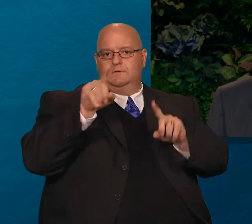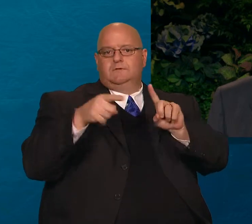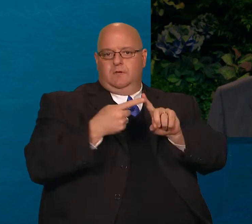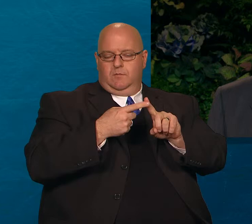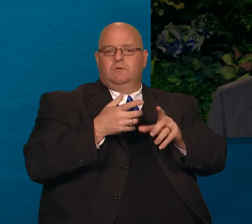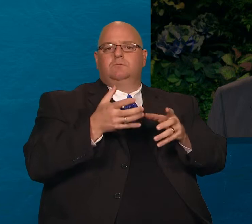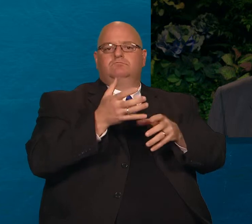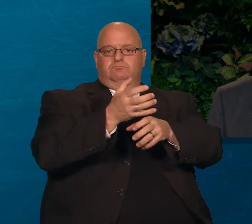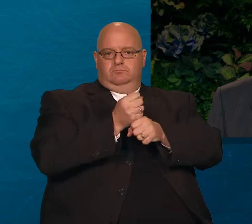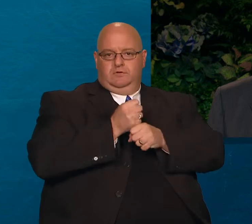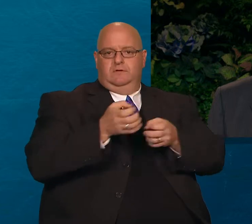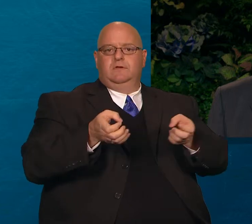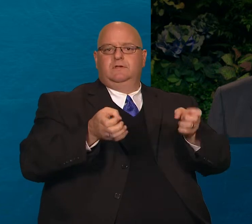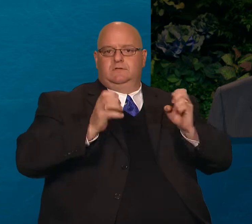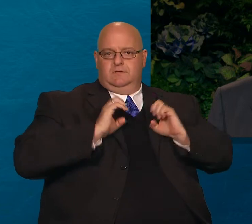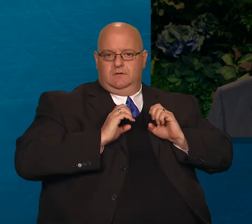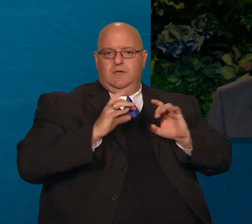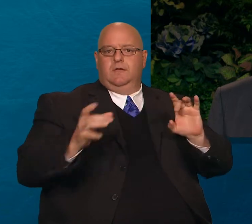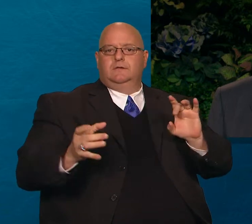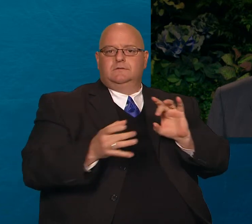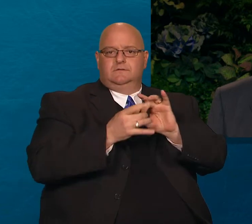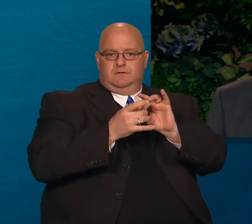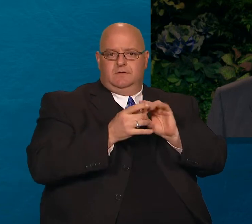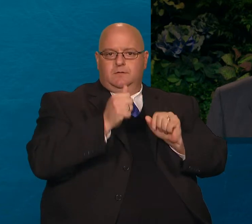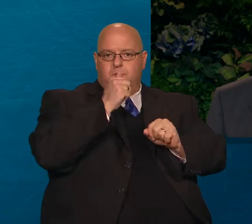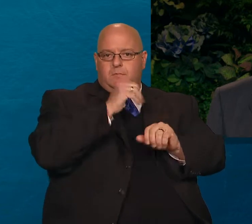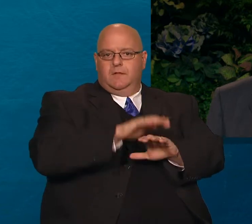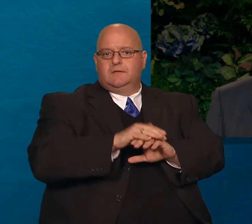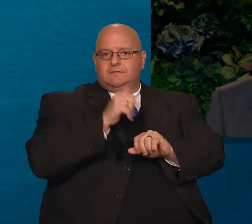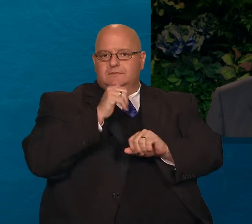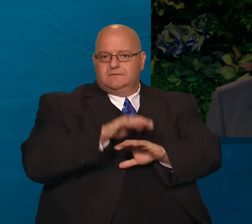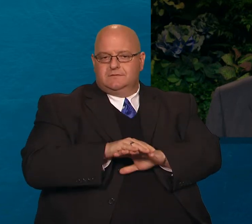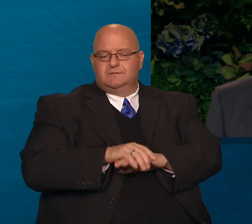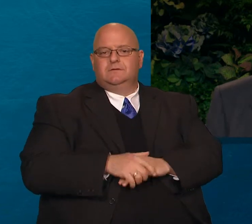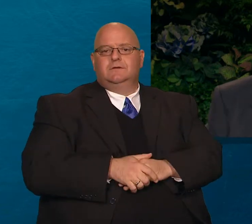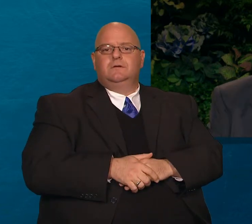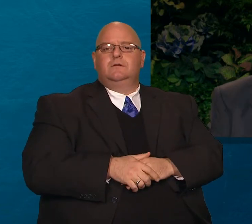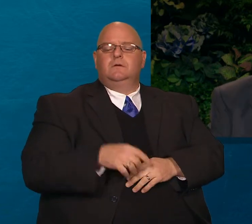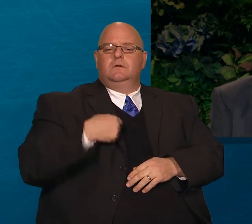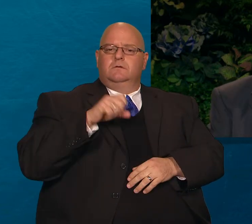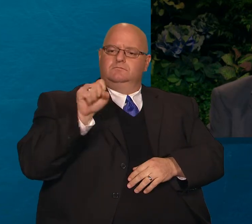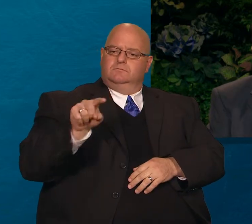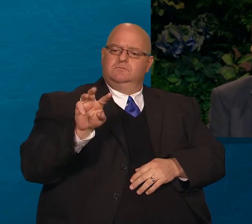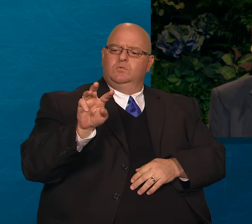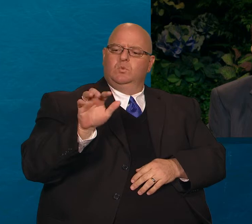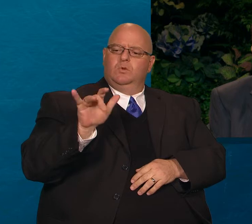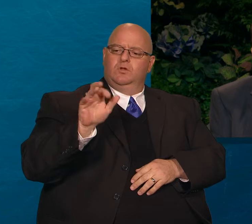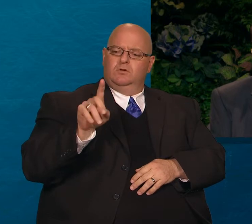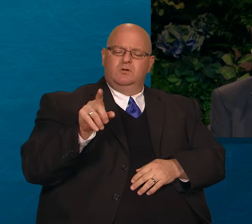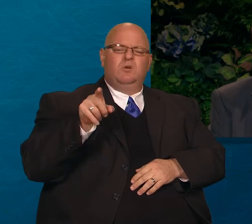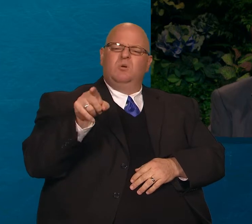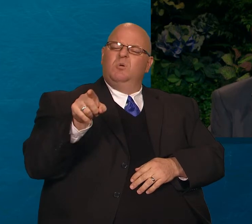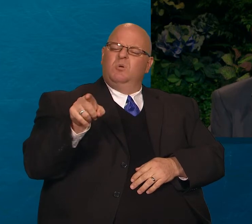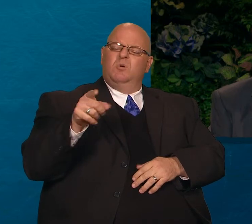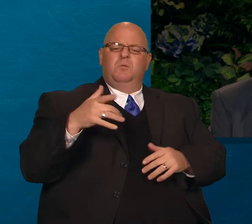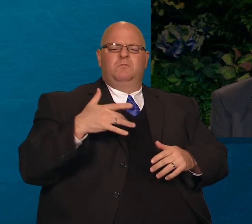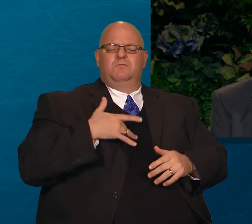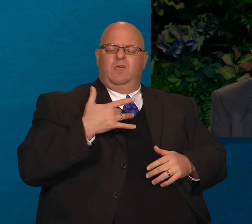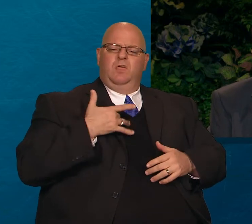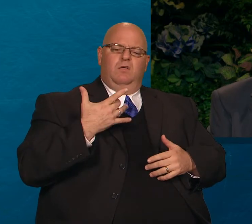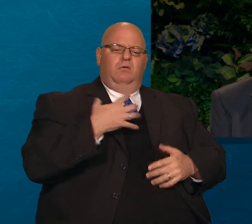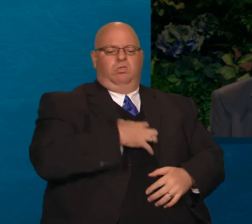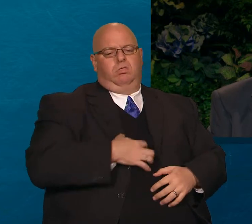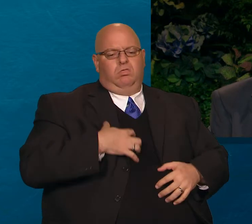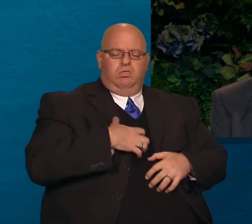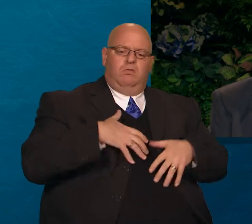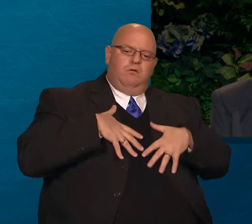received his endowment and sealing blessings. I asked Willard, "Did you ever become discouraged